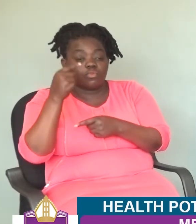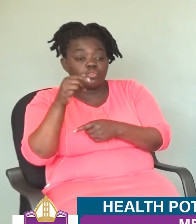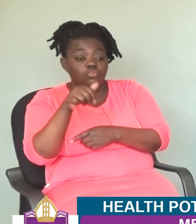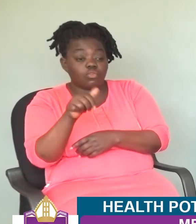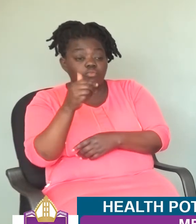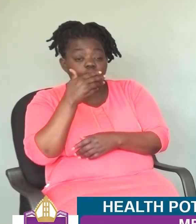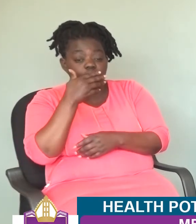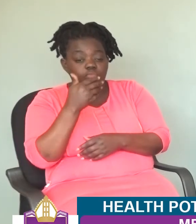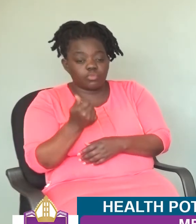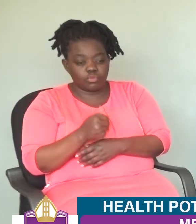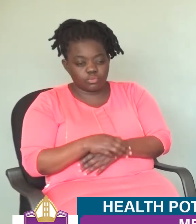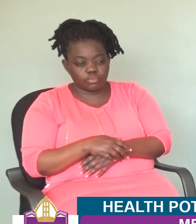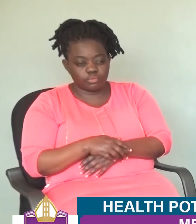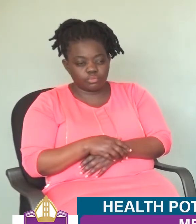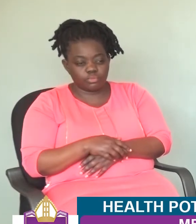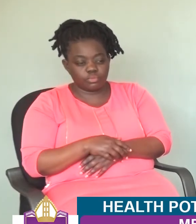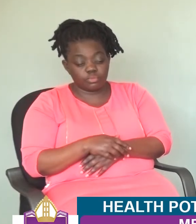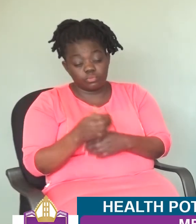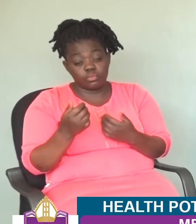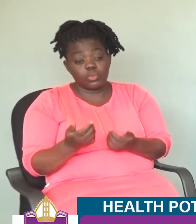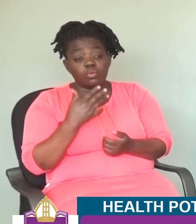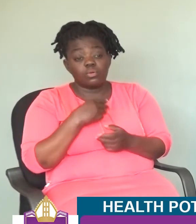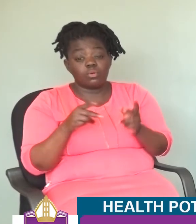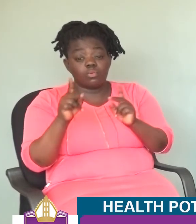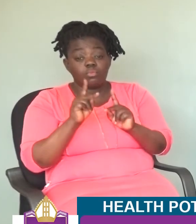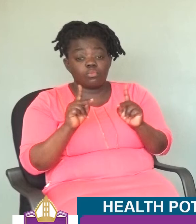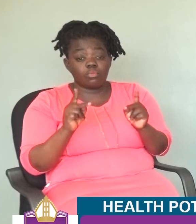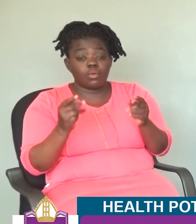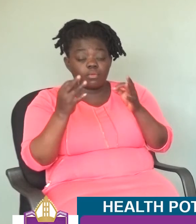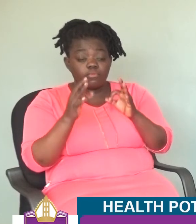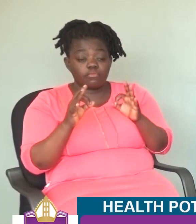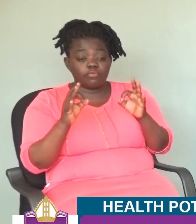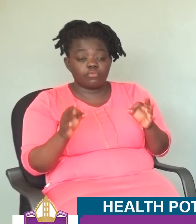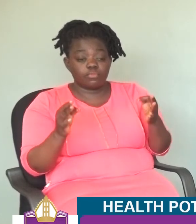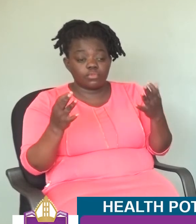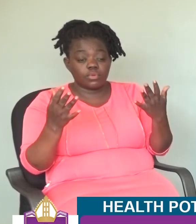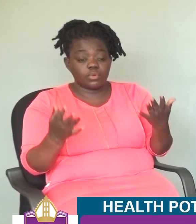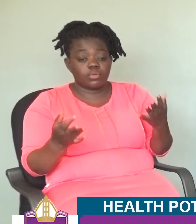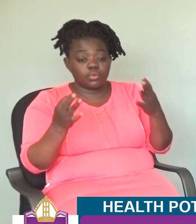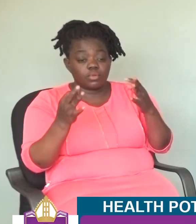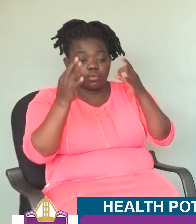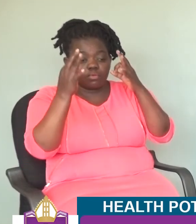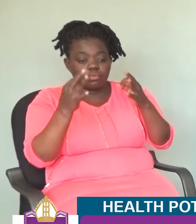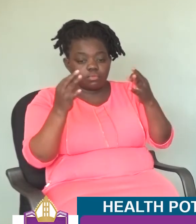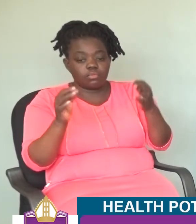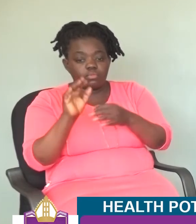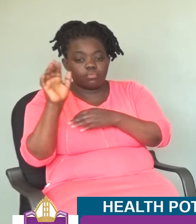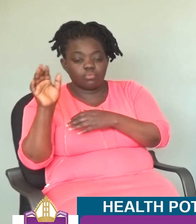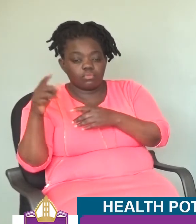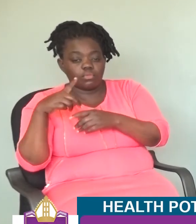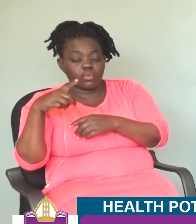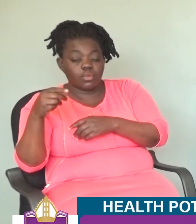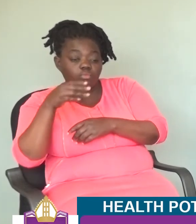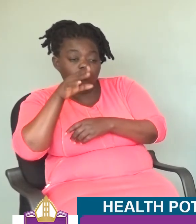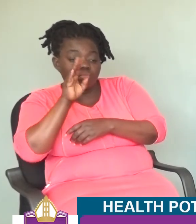benefit. And some well-to-do people still want free examinations. In the evenings, they go and drink